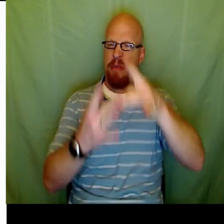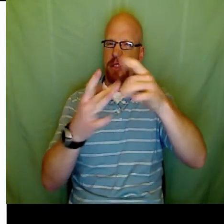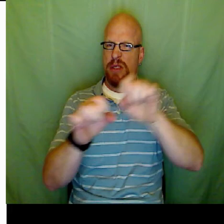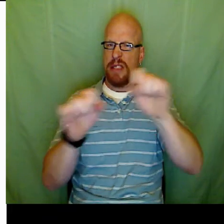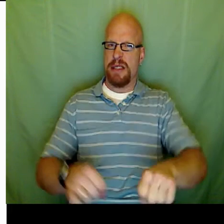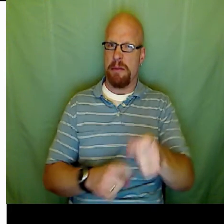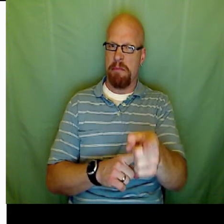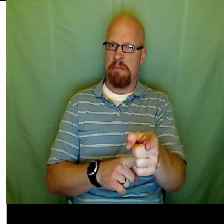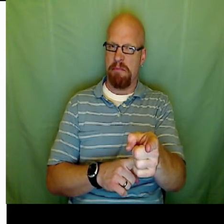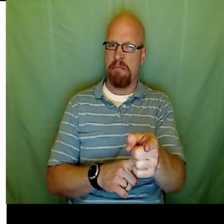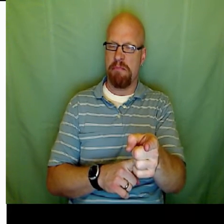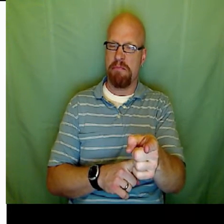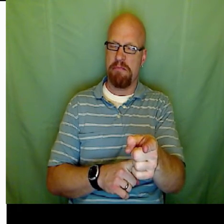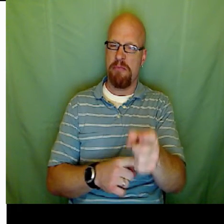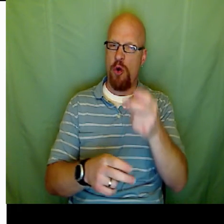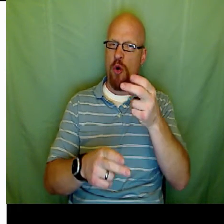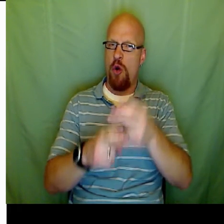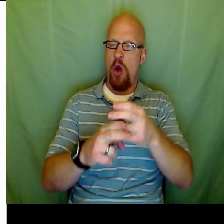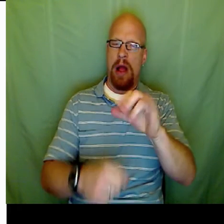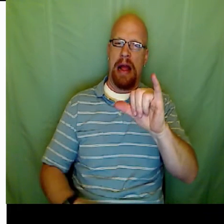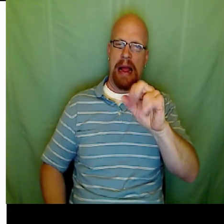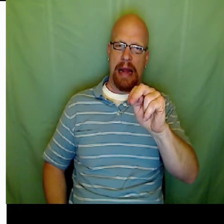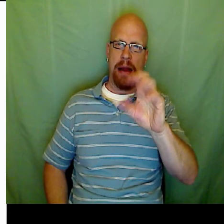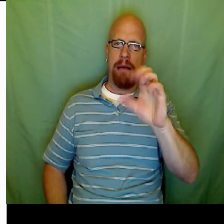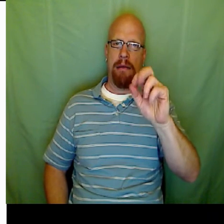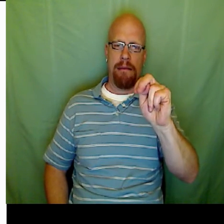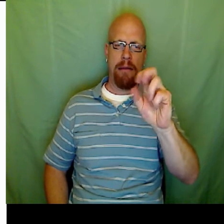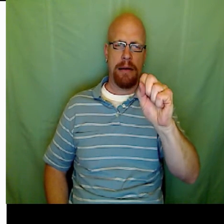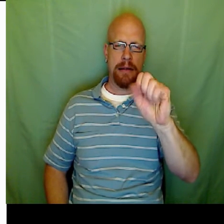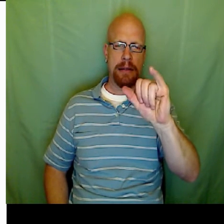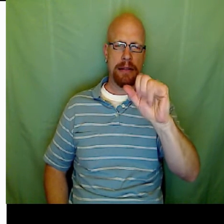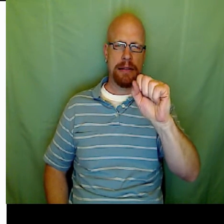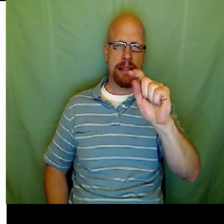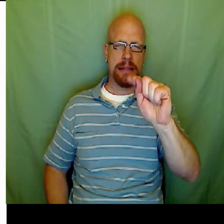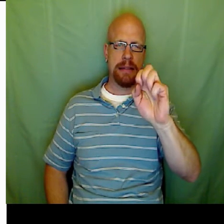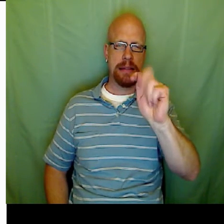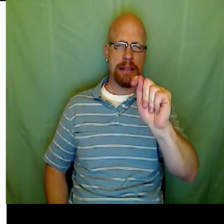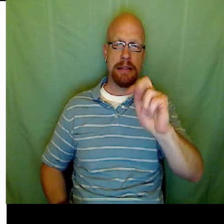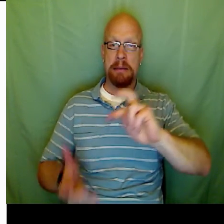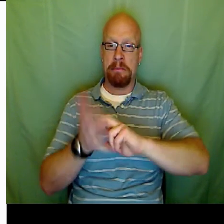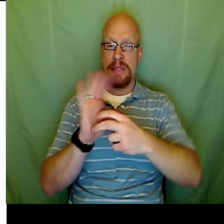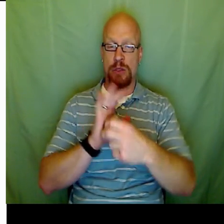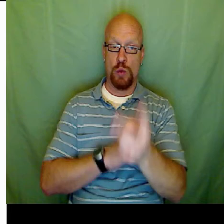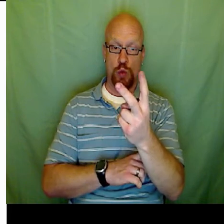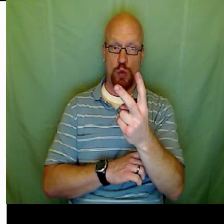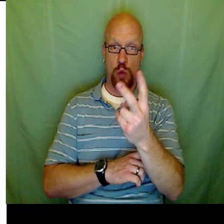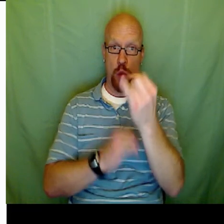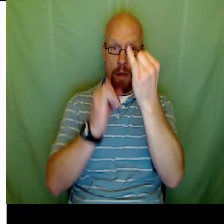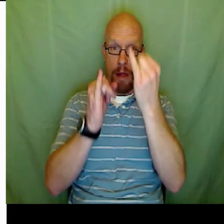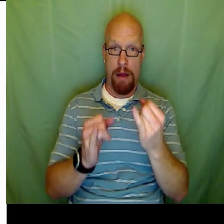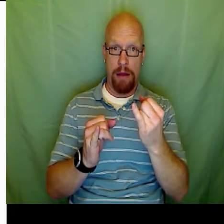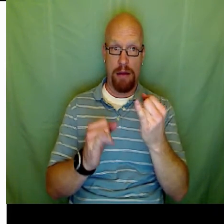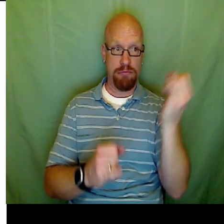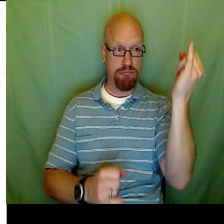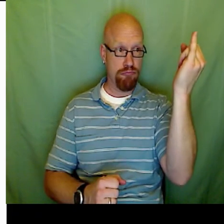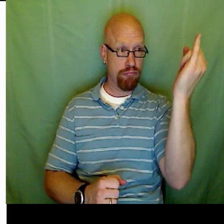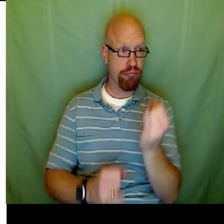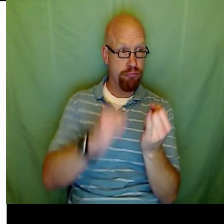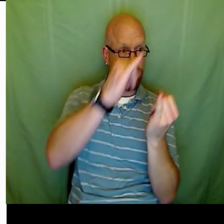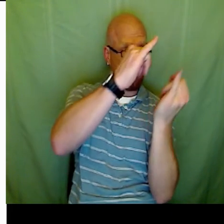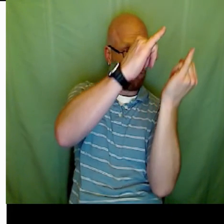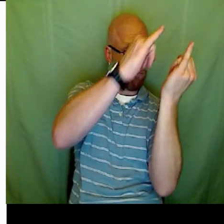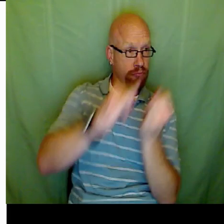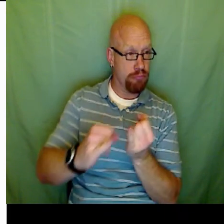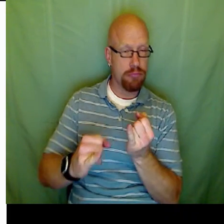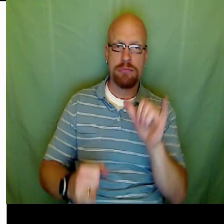This is called it's a special system. It's called an inconsistent system. Means the two lines we have, if